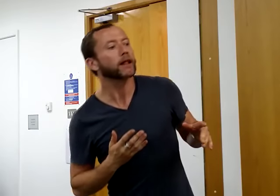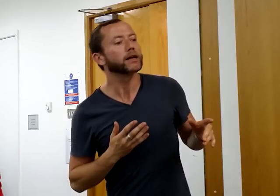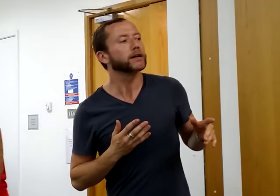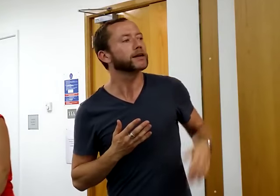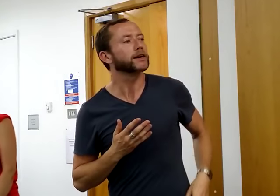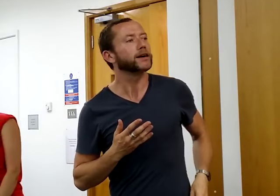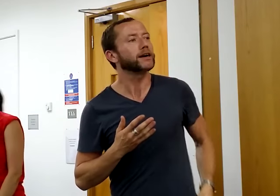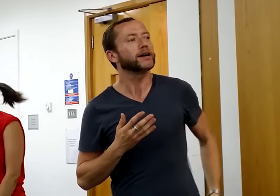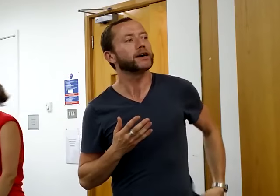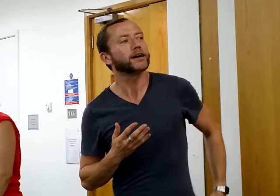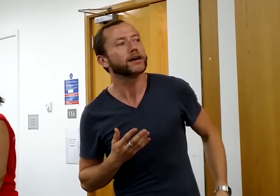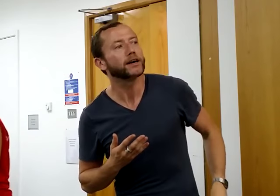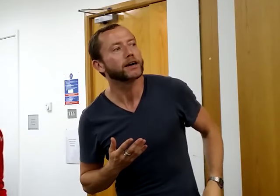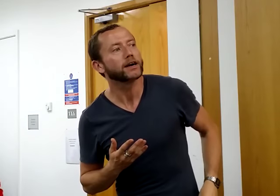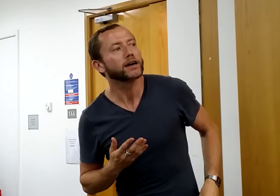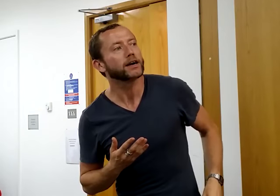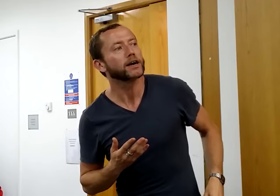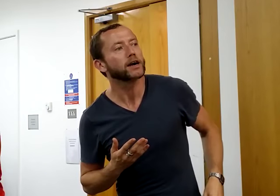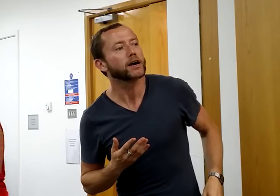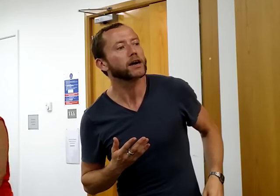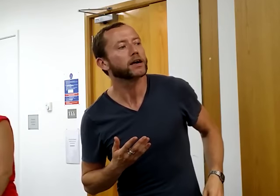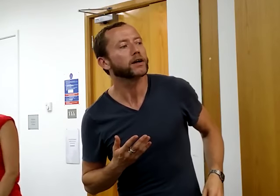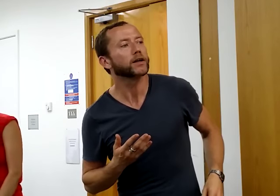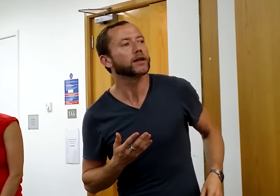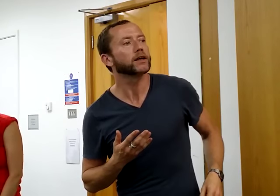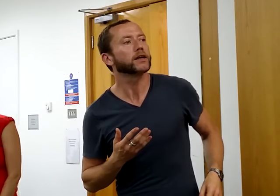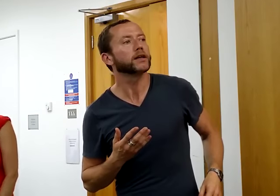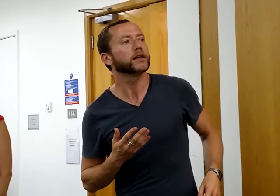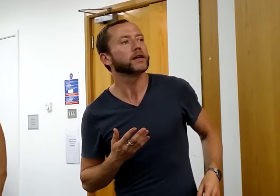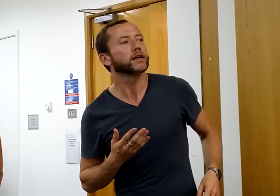100%. I can't hear very well. Is it might work. Yeah. We can't hear. Close your mouth. Yes.